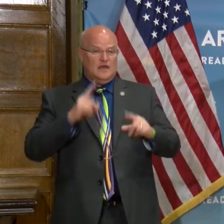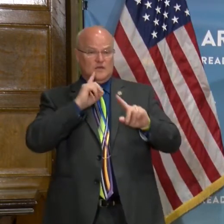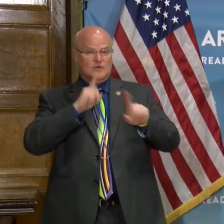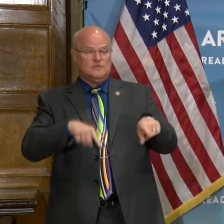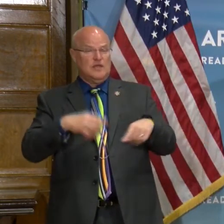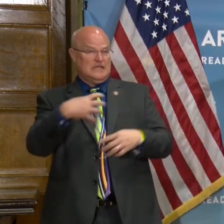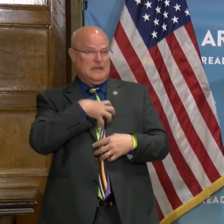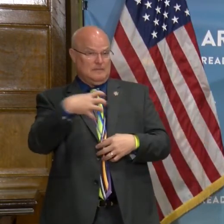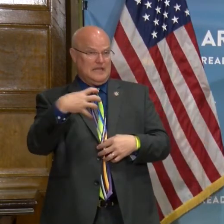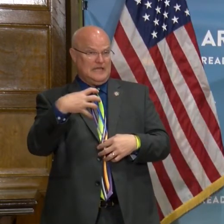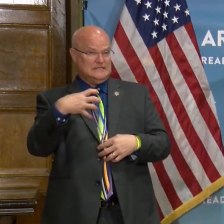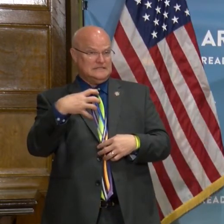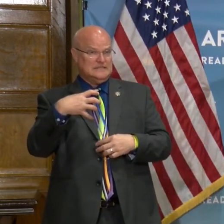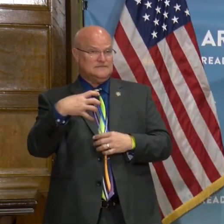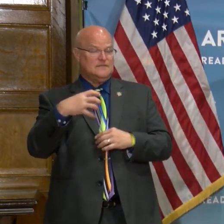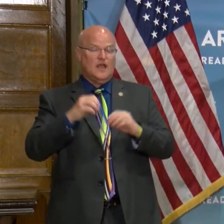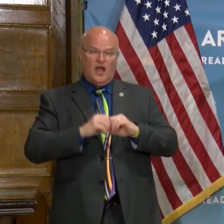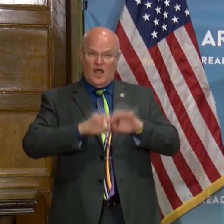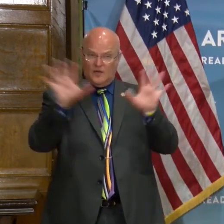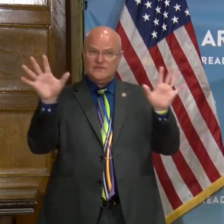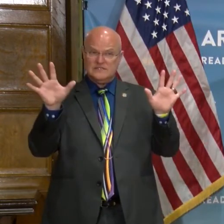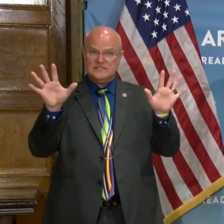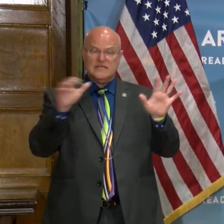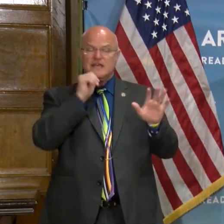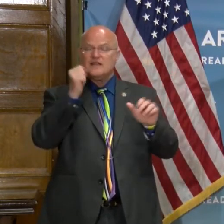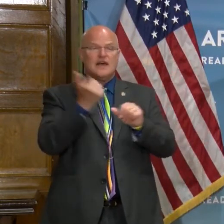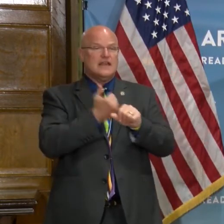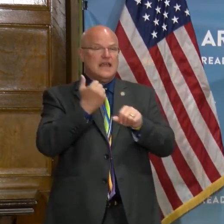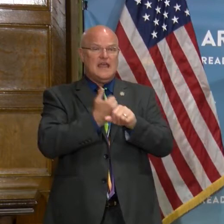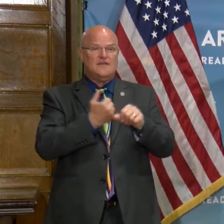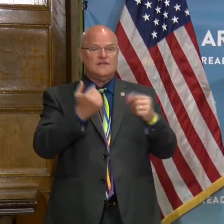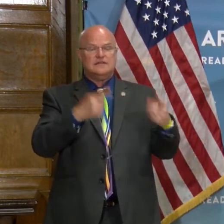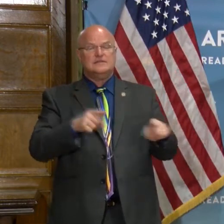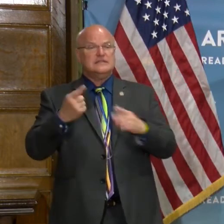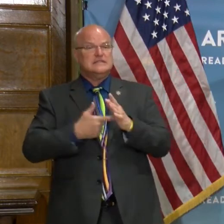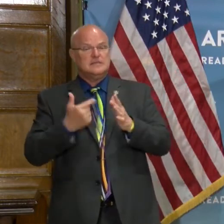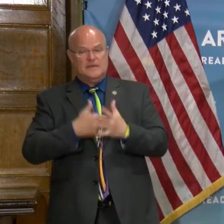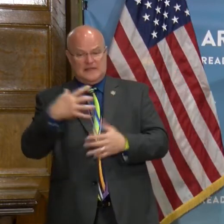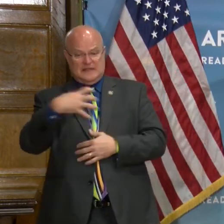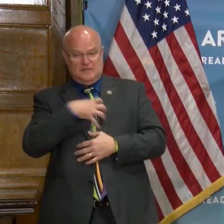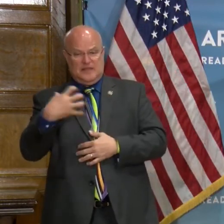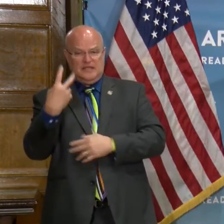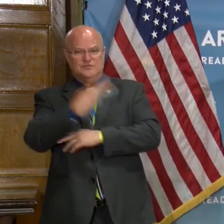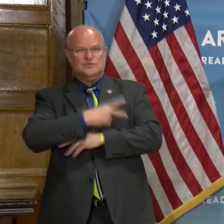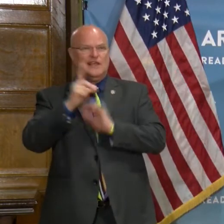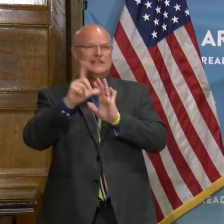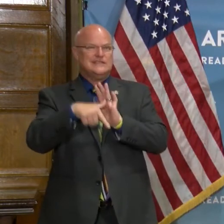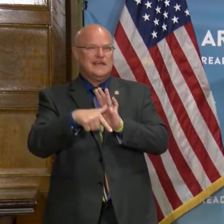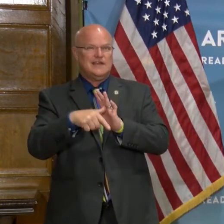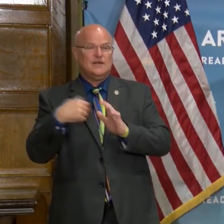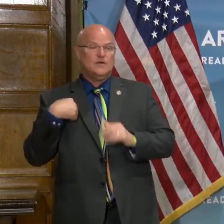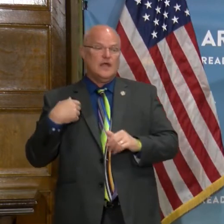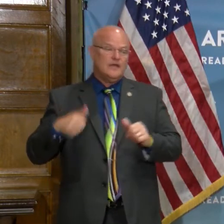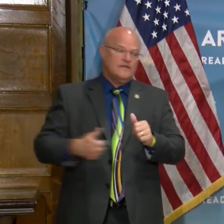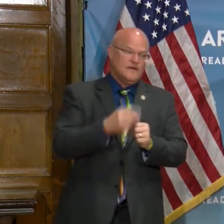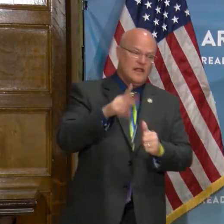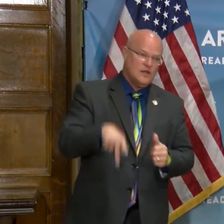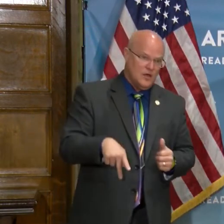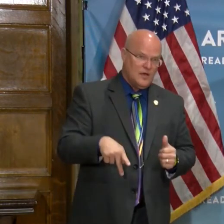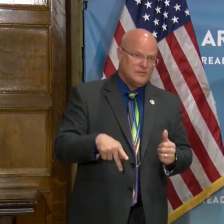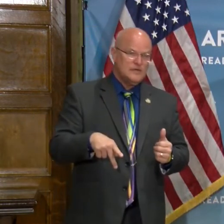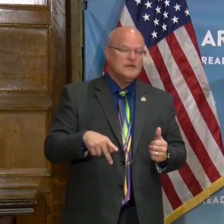to complaints. Obviously, not every instance, sometimes you get the complaint 2 days afterwards, but we can actually follow